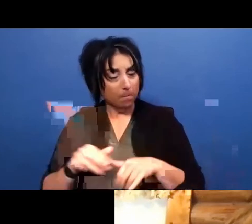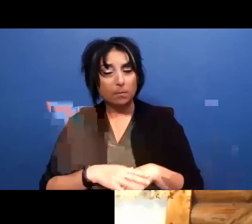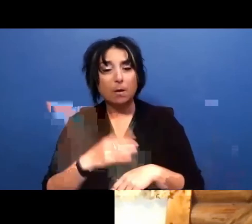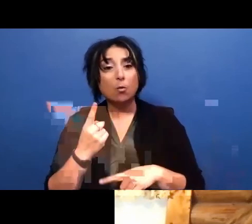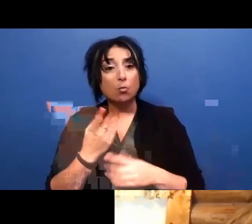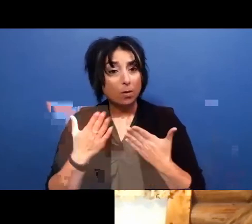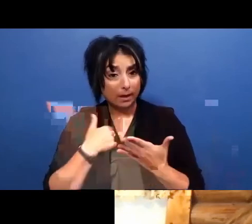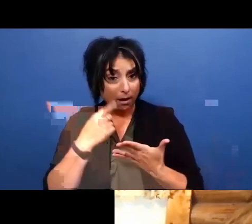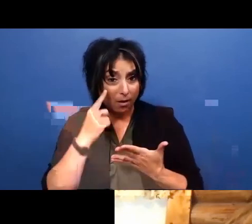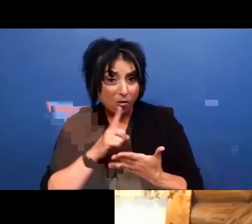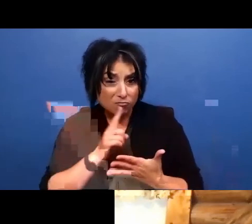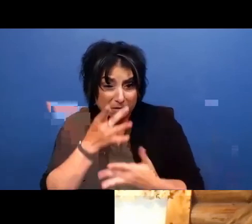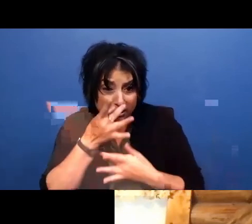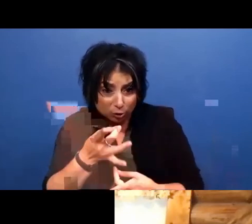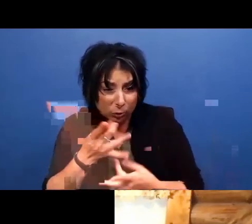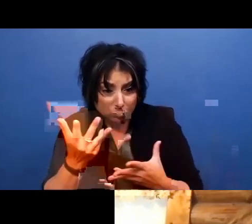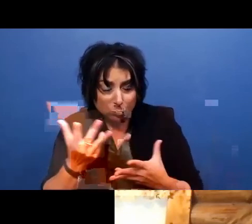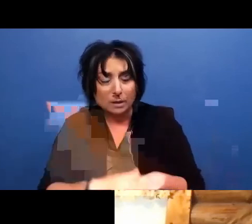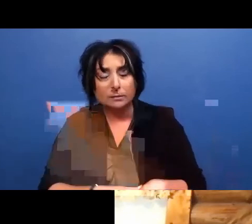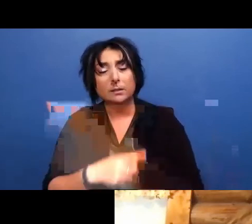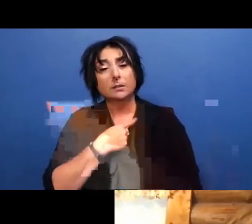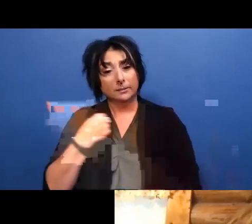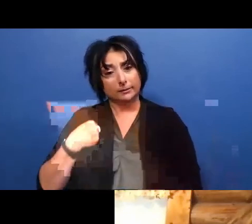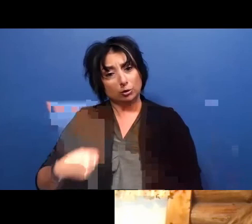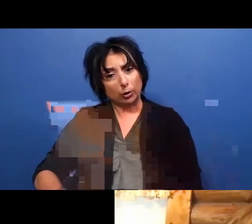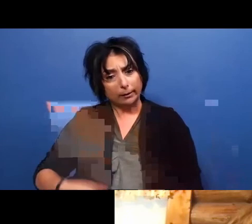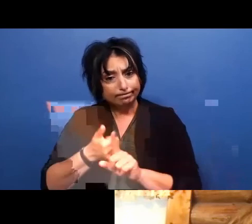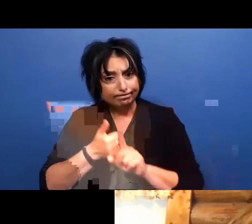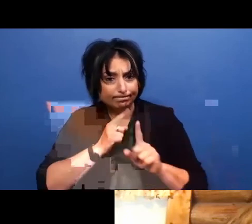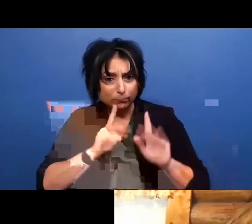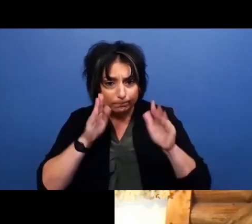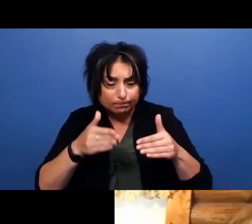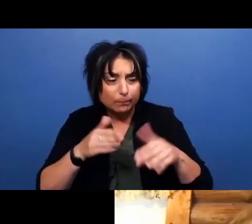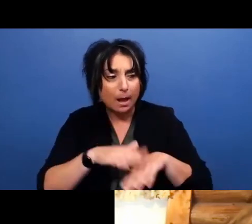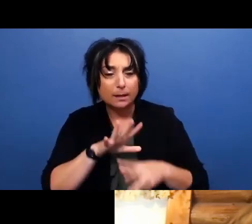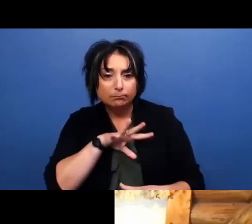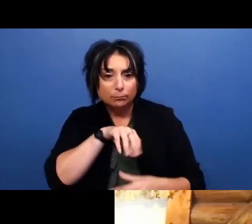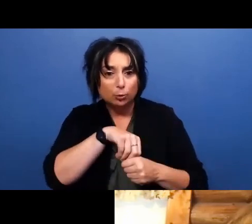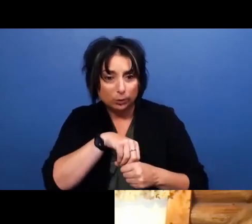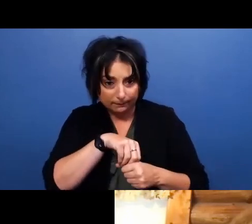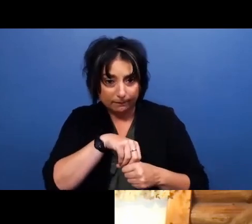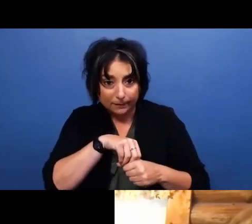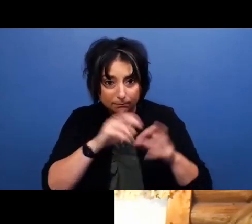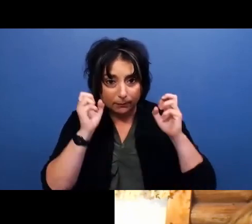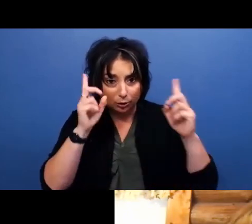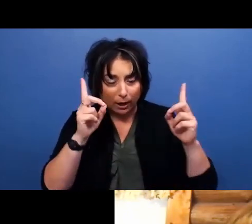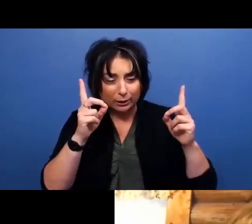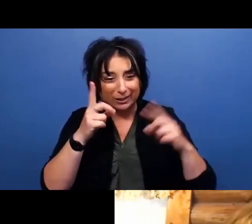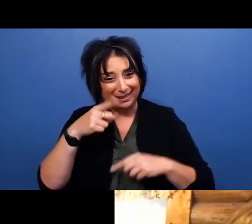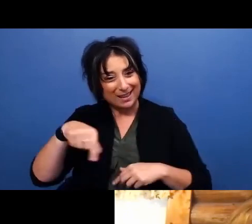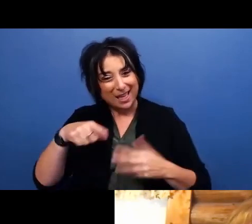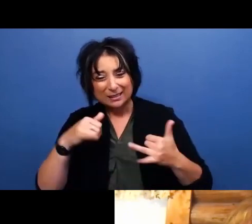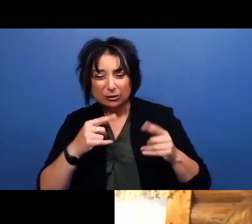really interesting is China has been focused on inclusive education. So they're still trying to figure out what